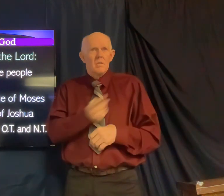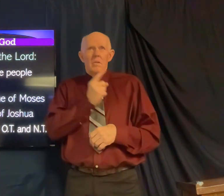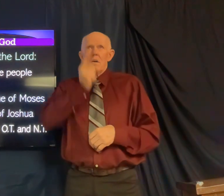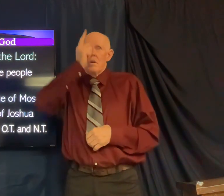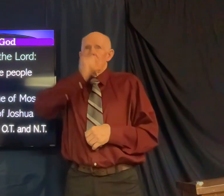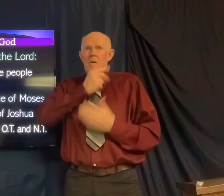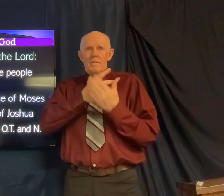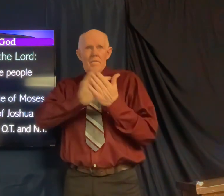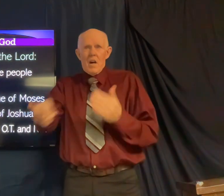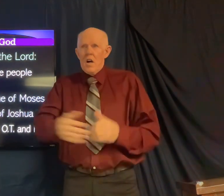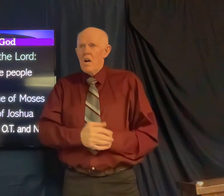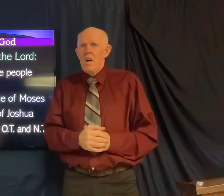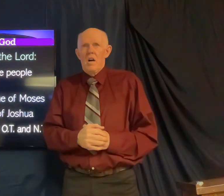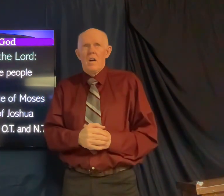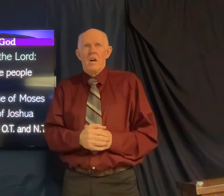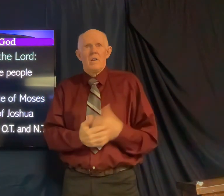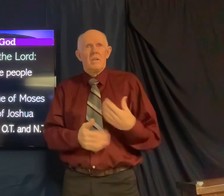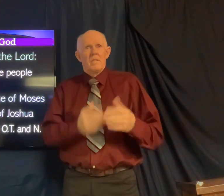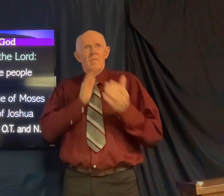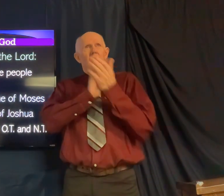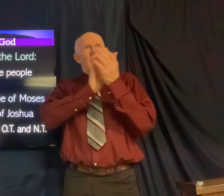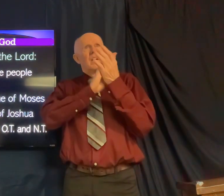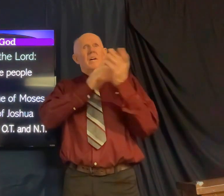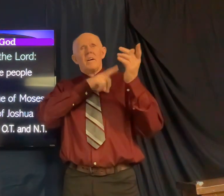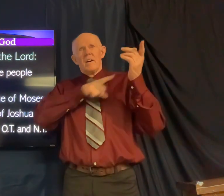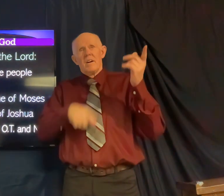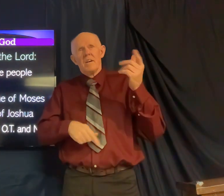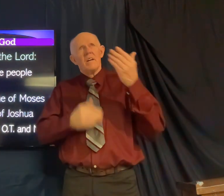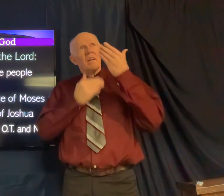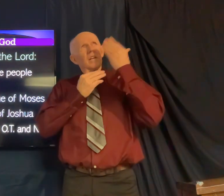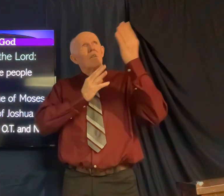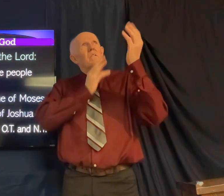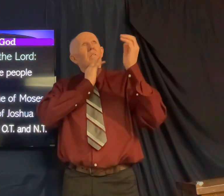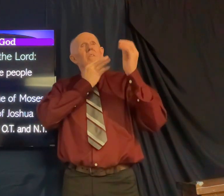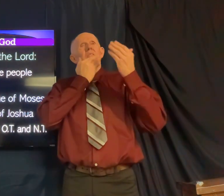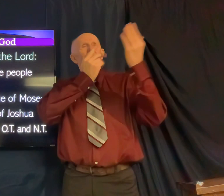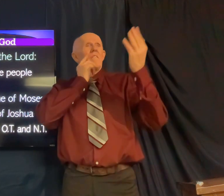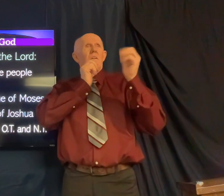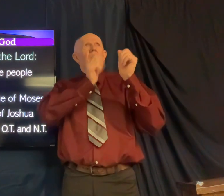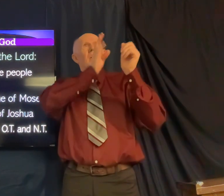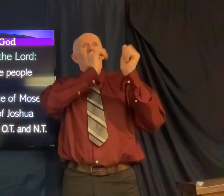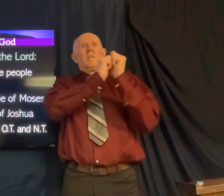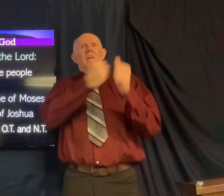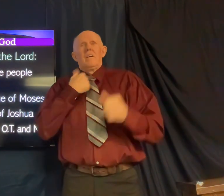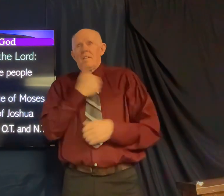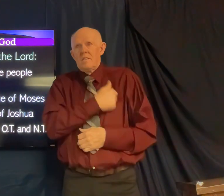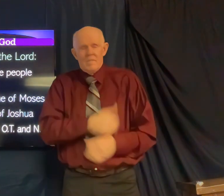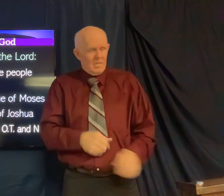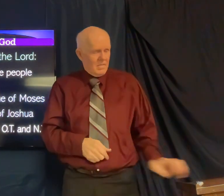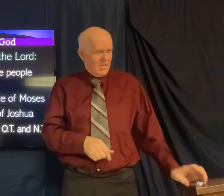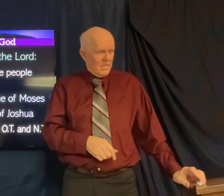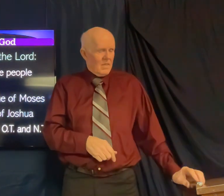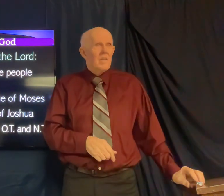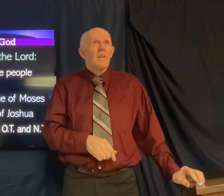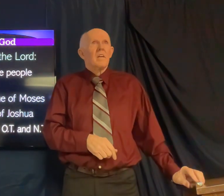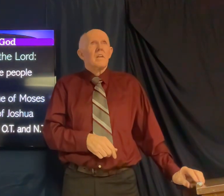us. He never fails. And so we praise the Lord and we thank him.